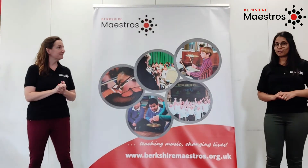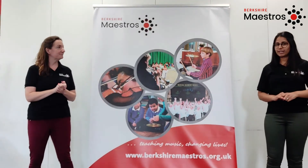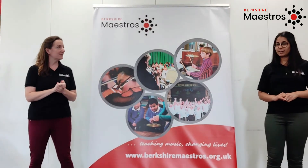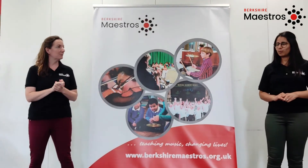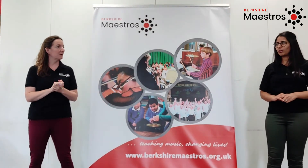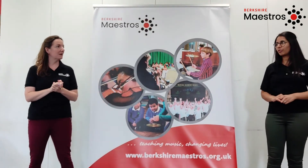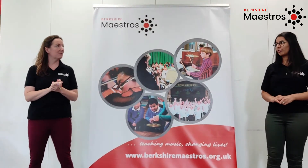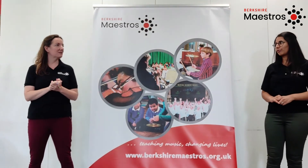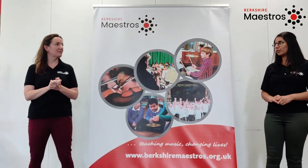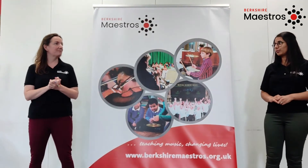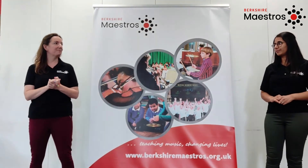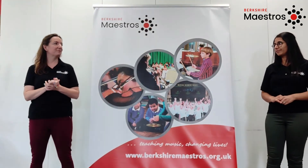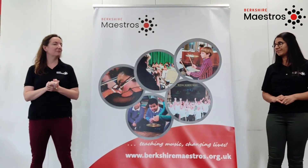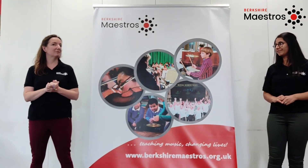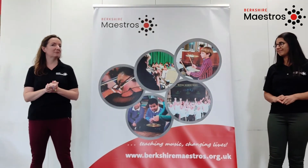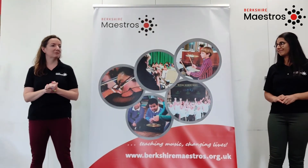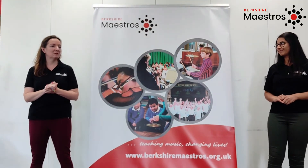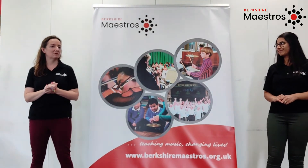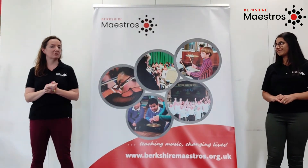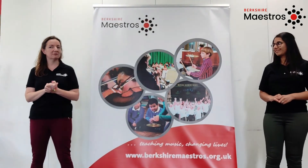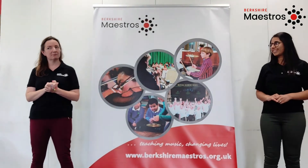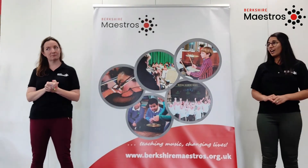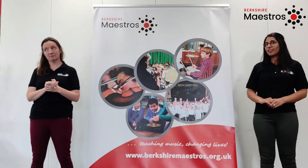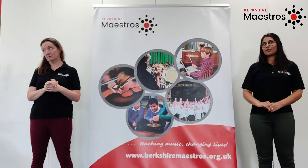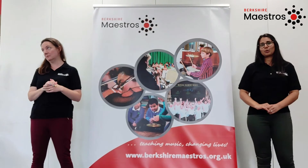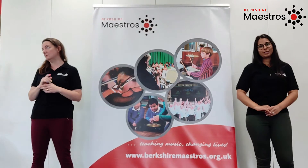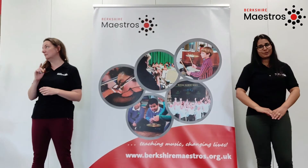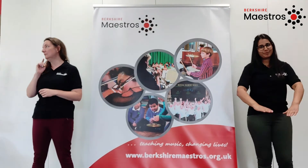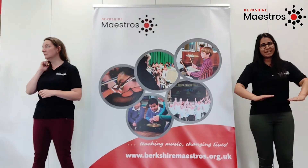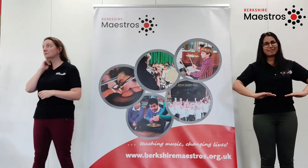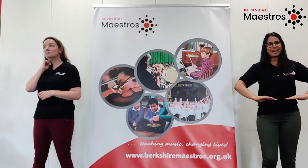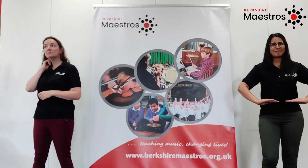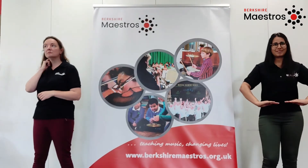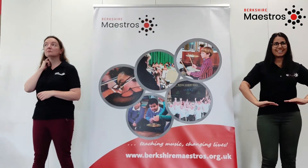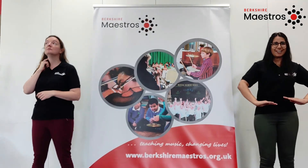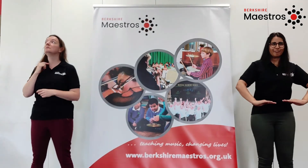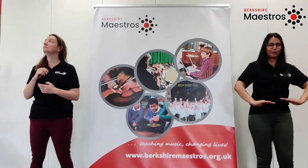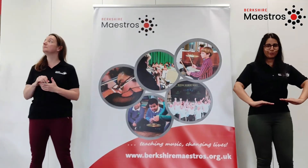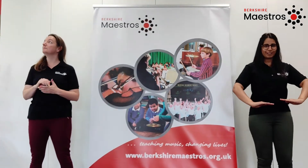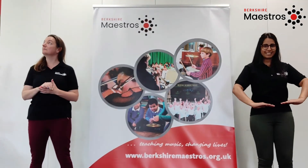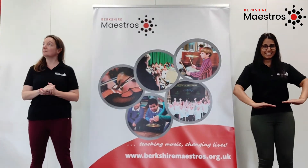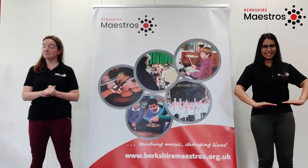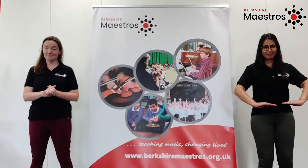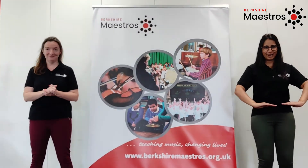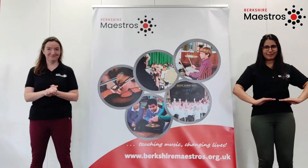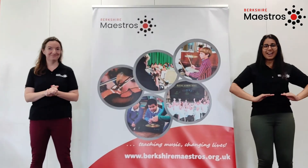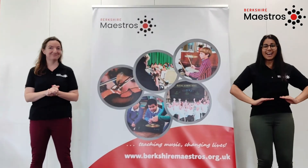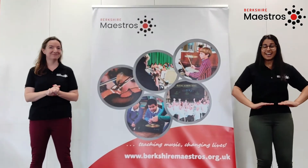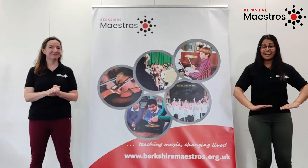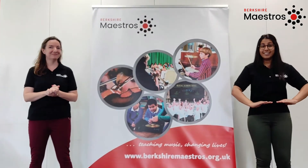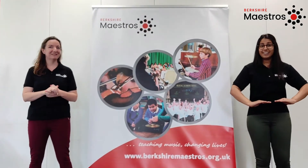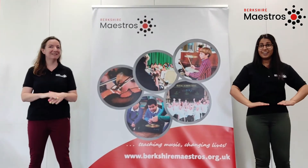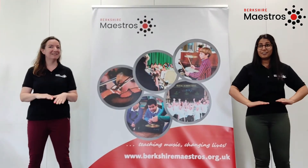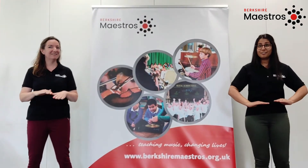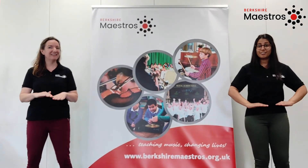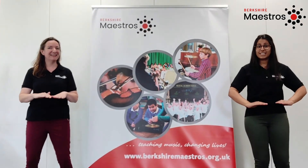three. What's on the floor? The toys. The toys. Here we go. Floor three it is. Here we go.